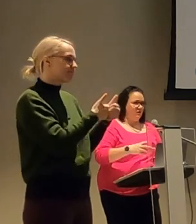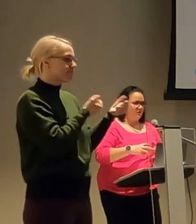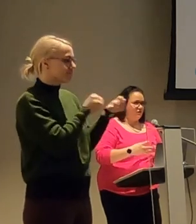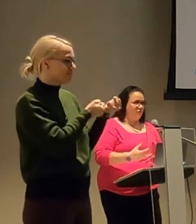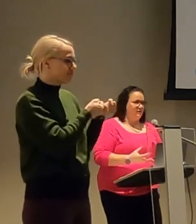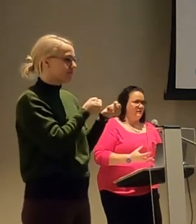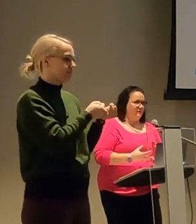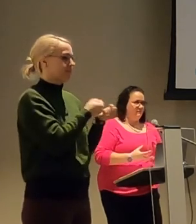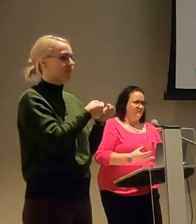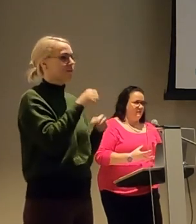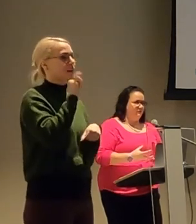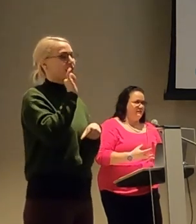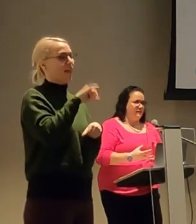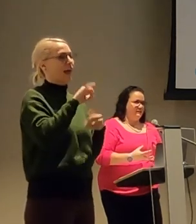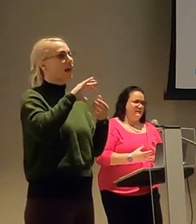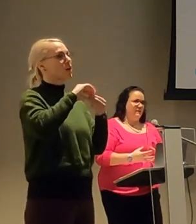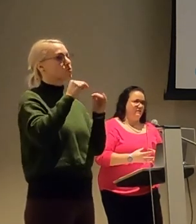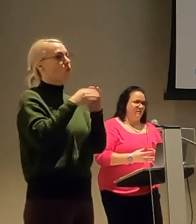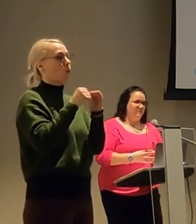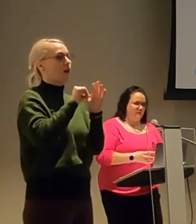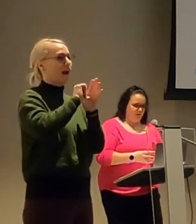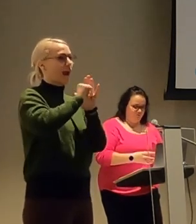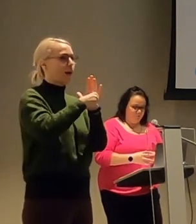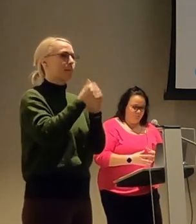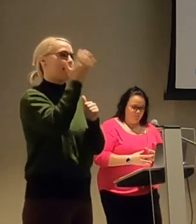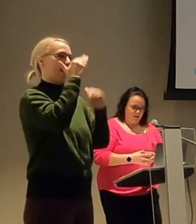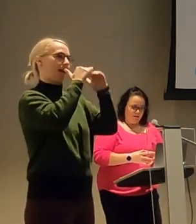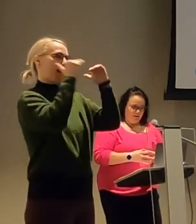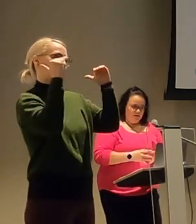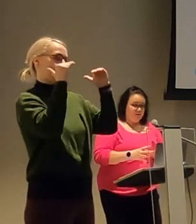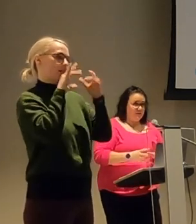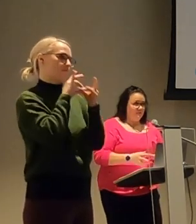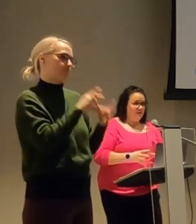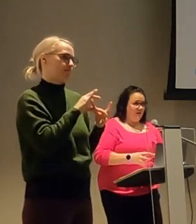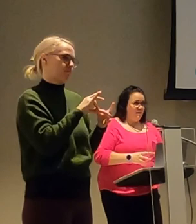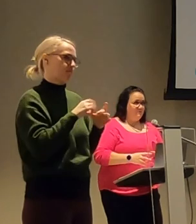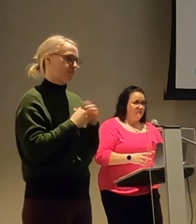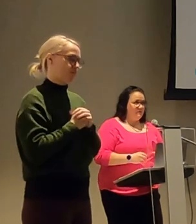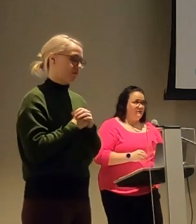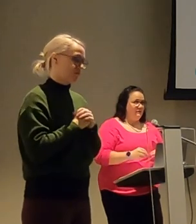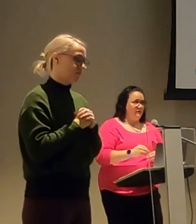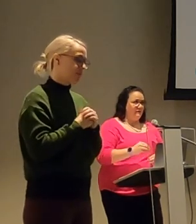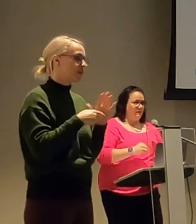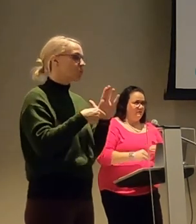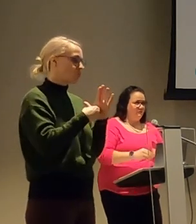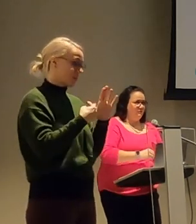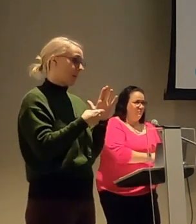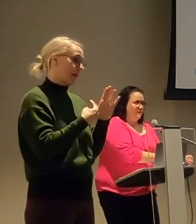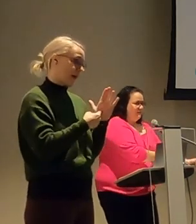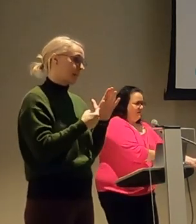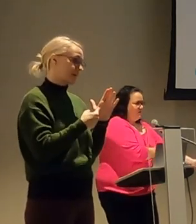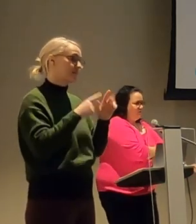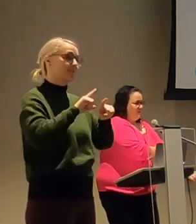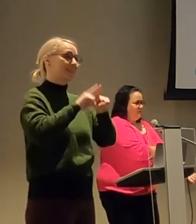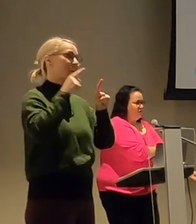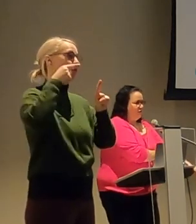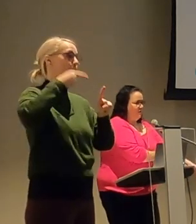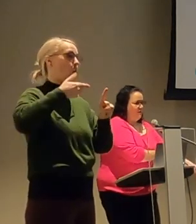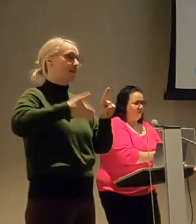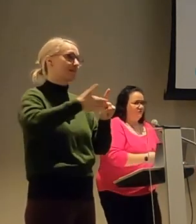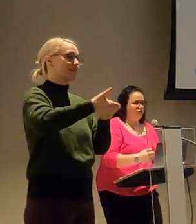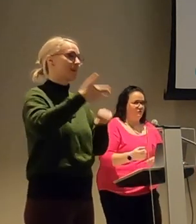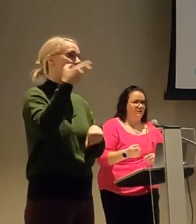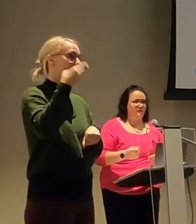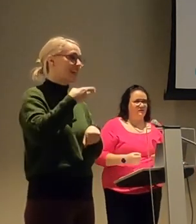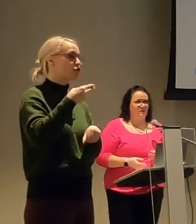really story that emphasizes heavily belief. Sometimes, and at different points in history, the